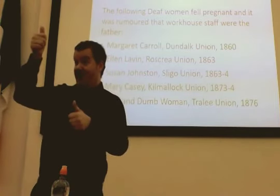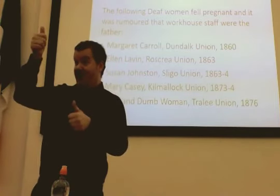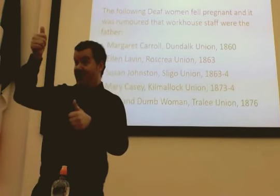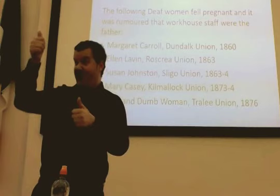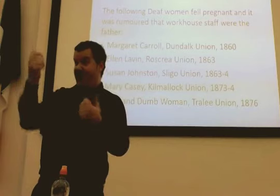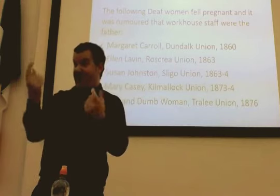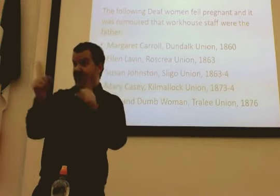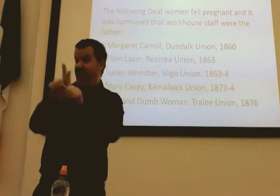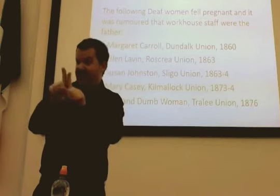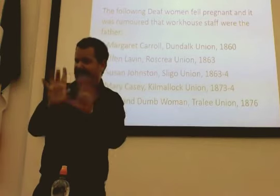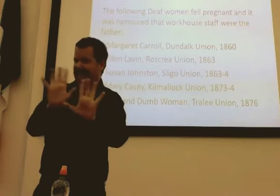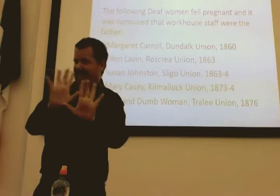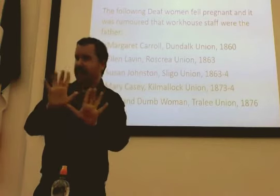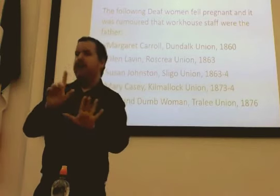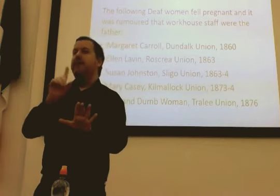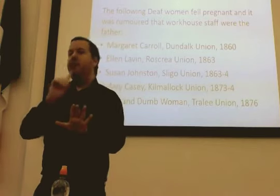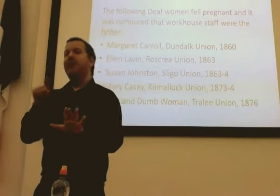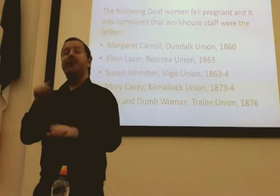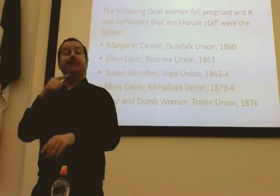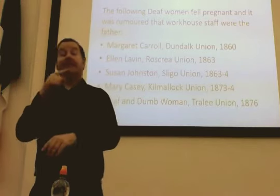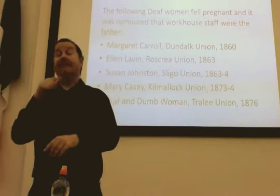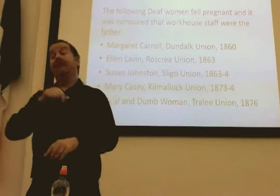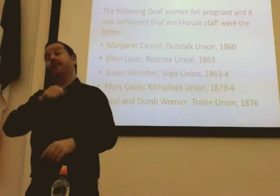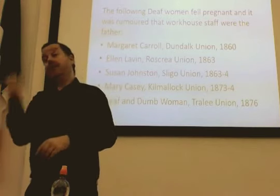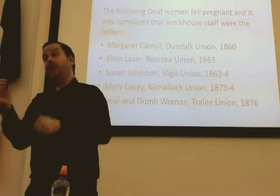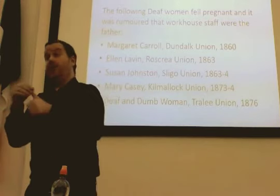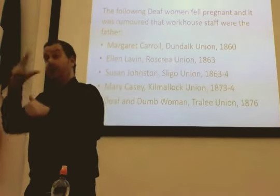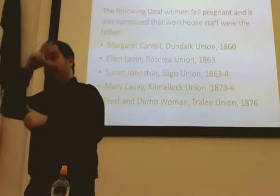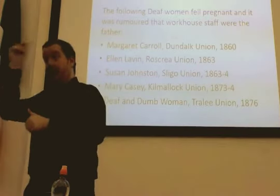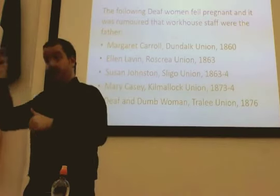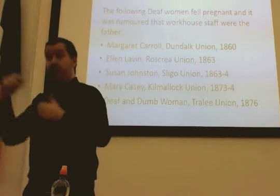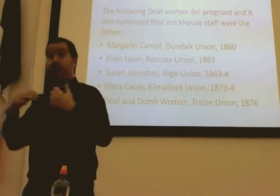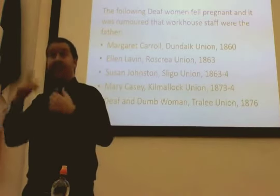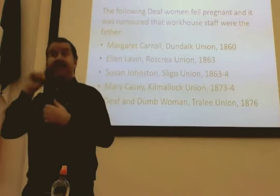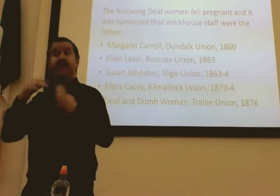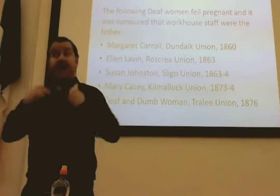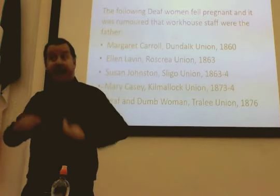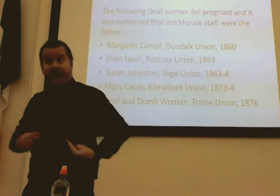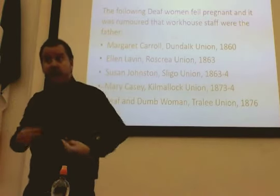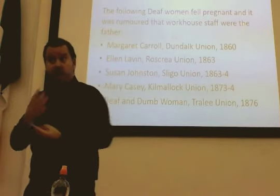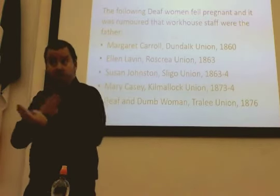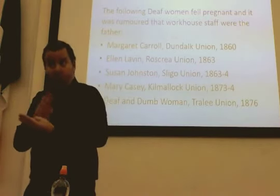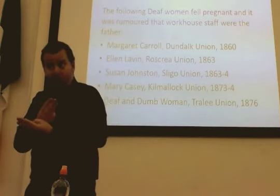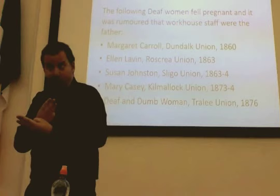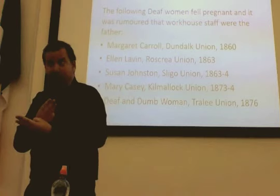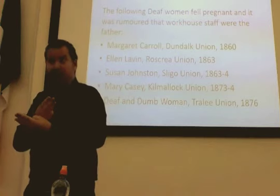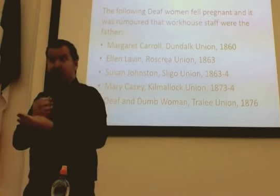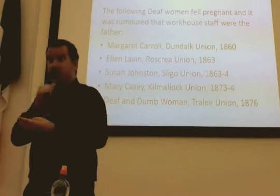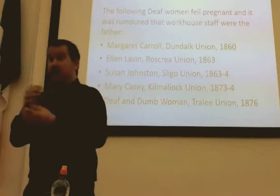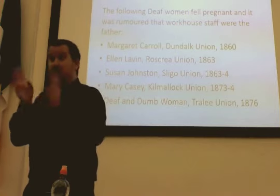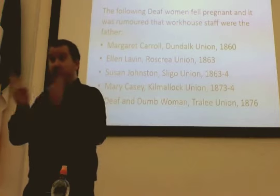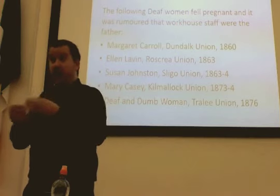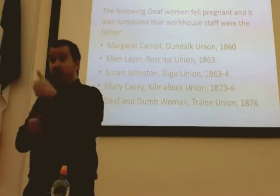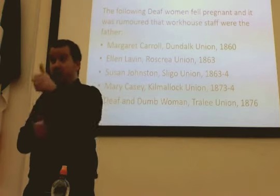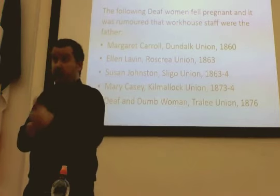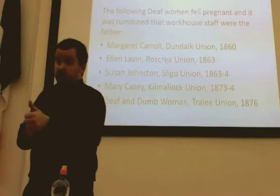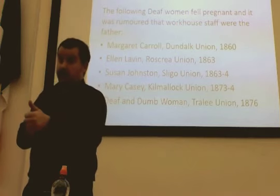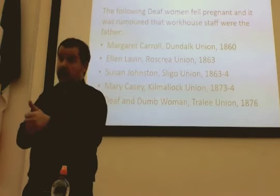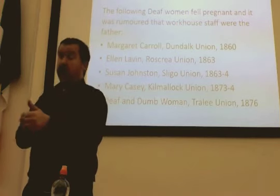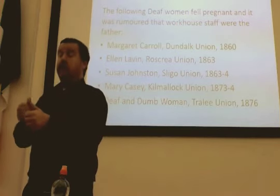but even though the man had power in that instance, but the deaf, like usually men have power, but